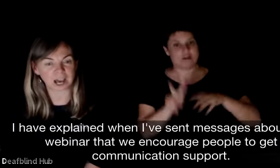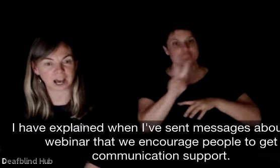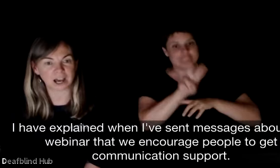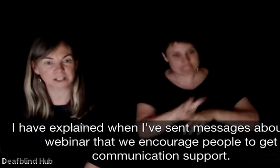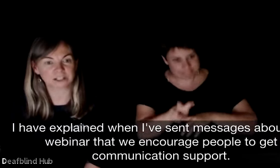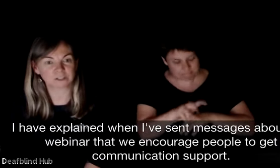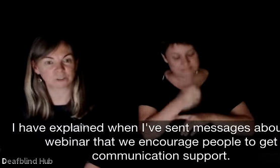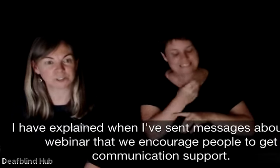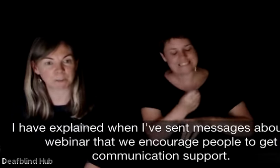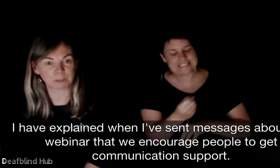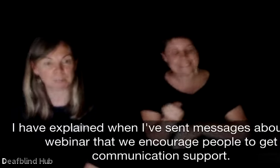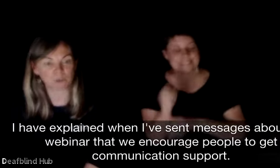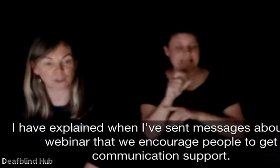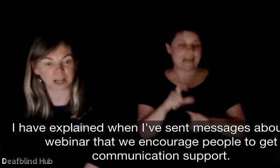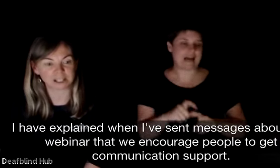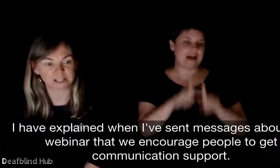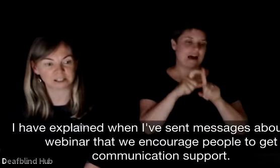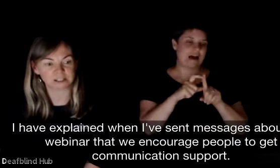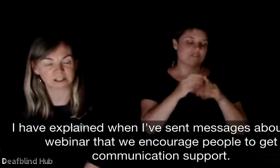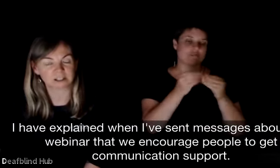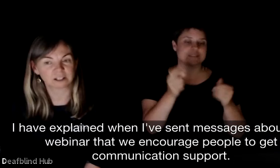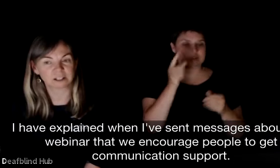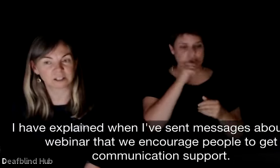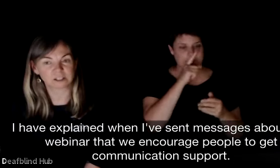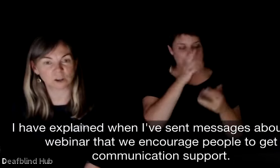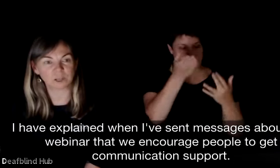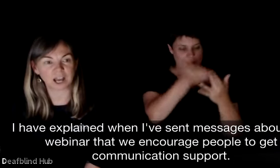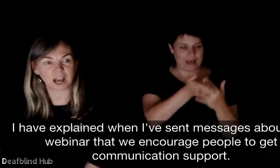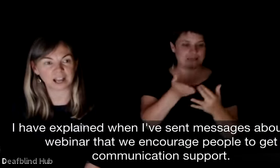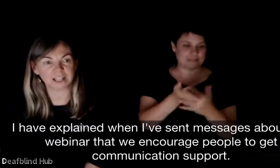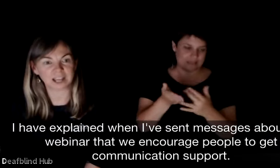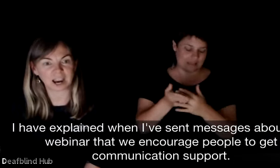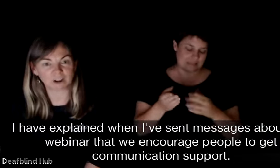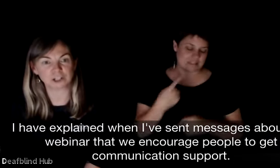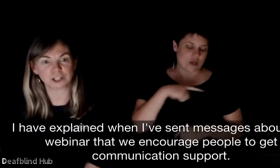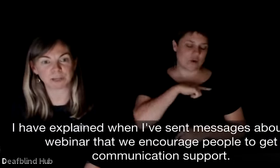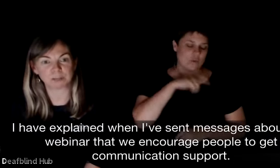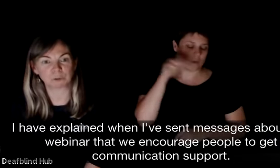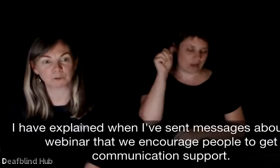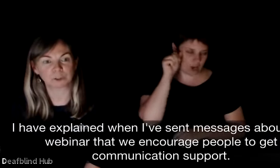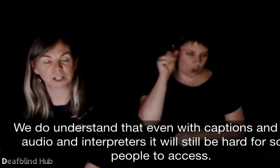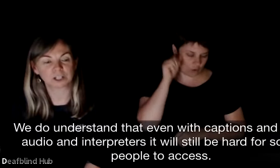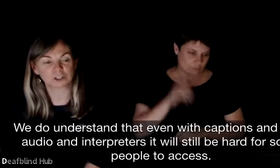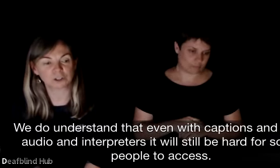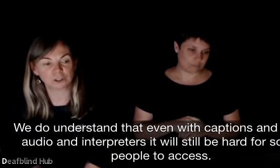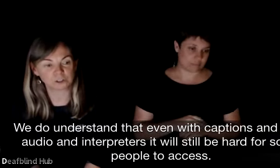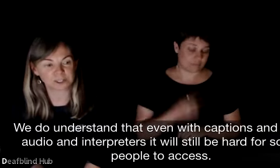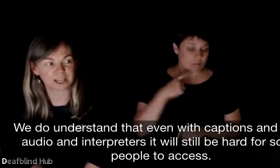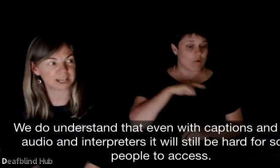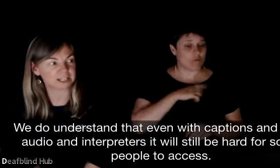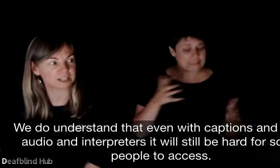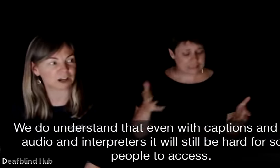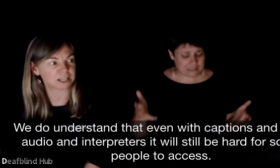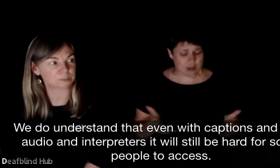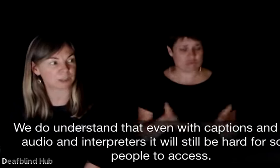be hard for some people to access. So we are encouraging people to use